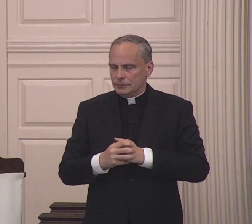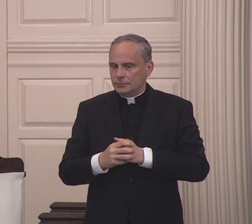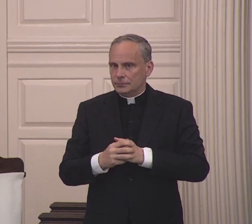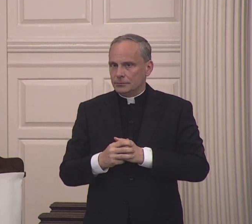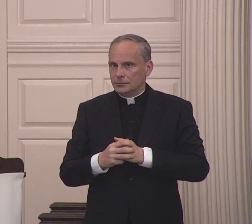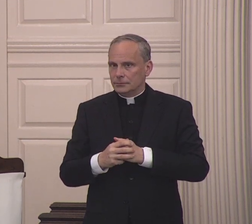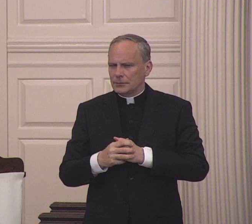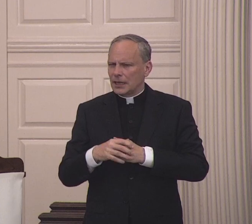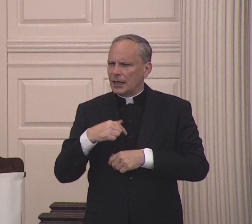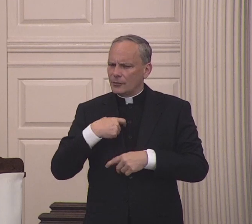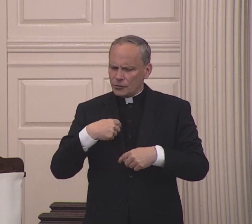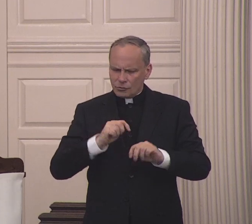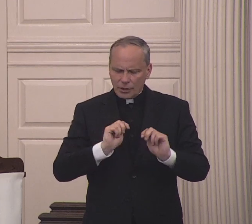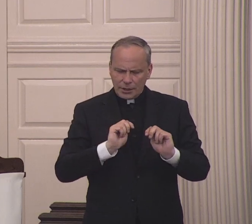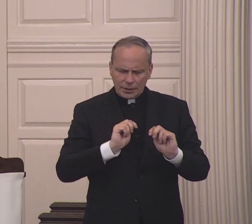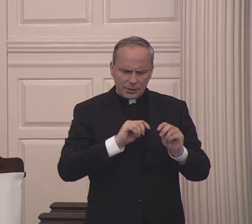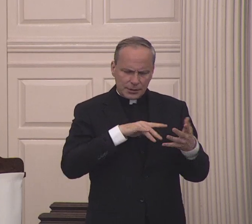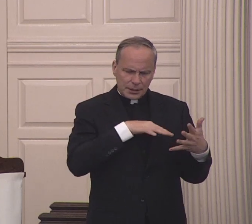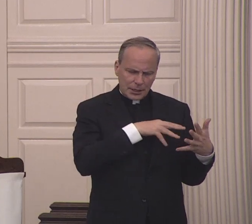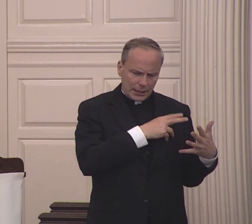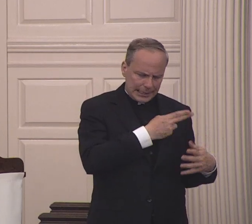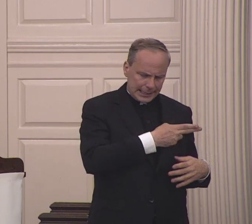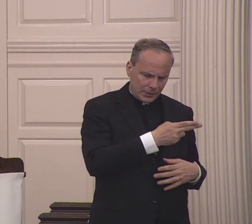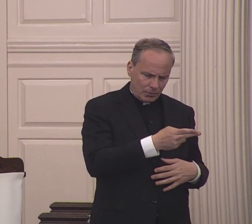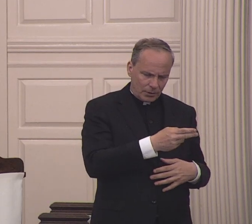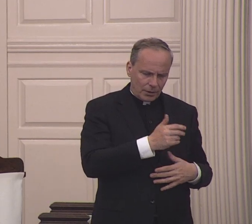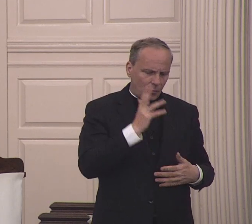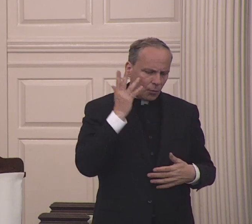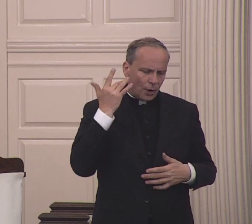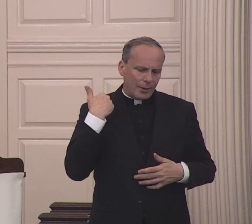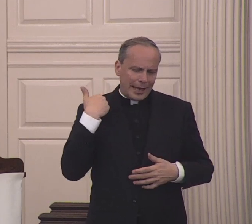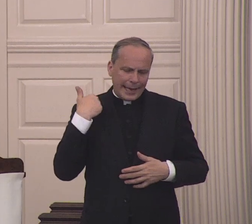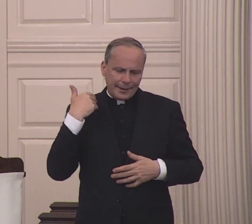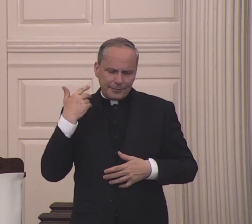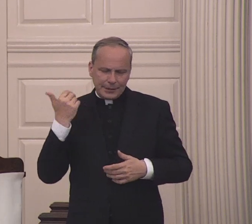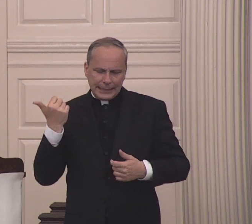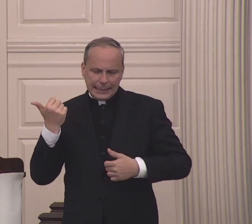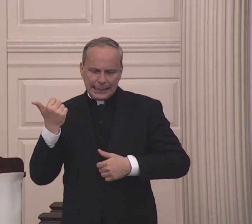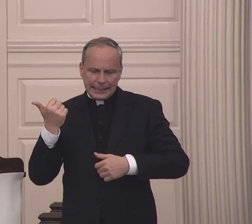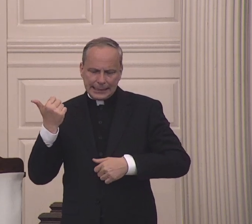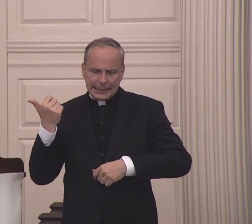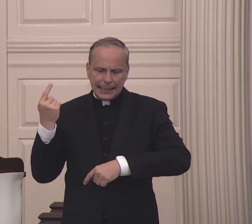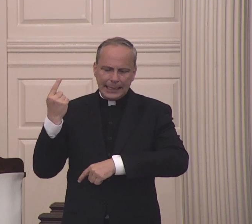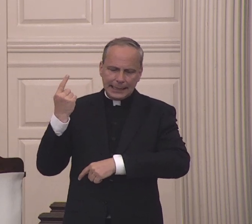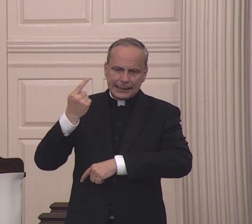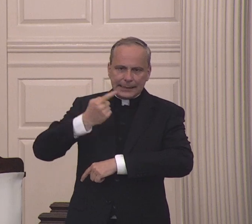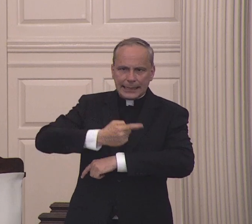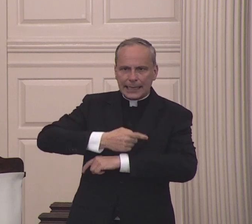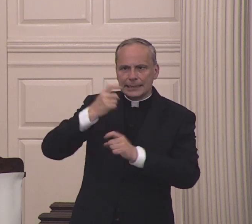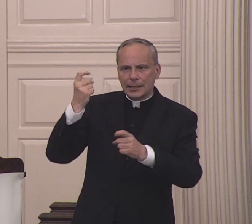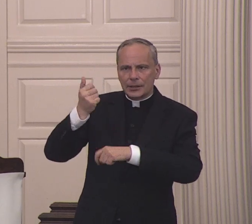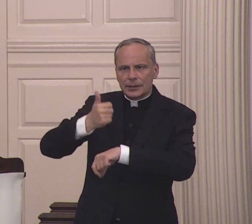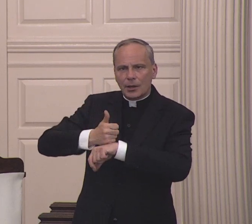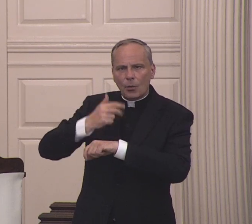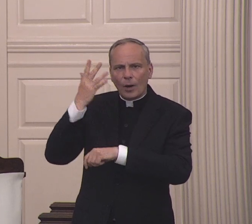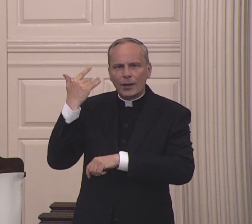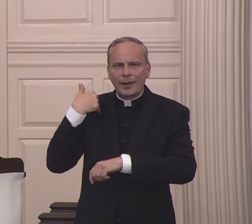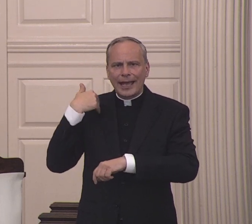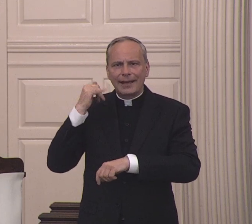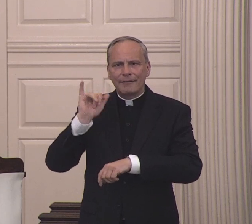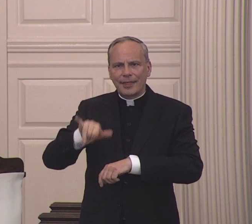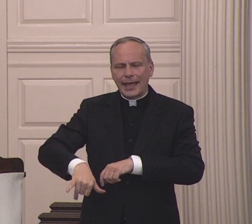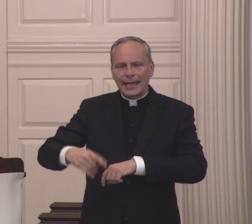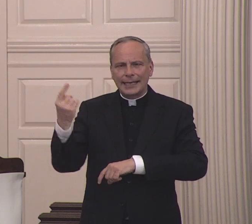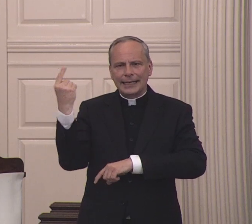I was trying to go through the history as to why this day was instituted. Why do we have this day on our Christian calendar, on